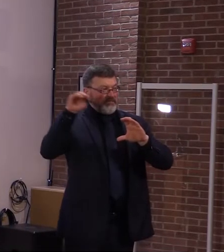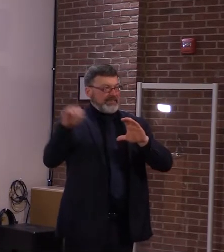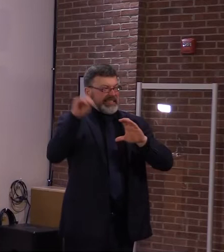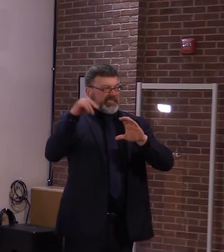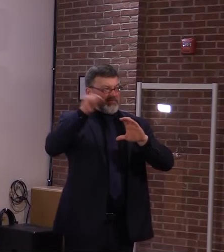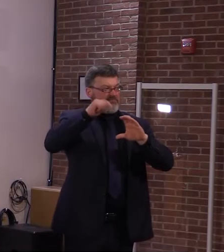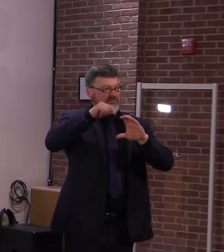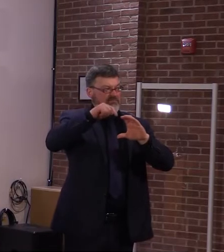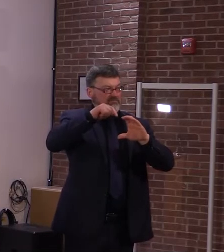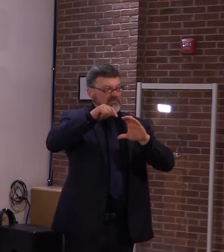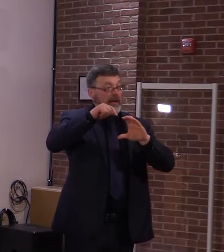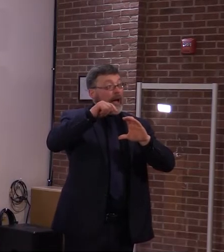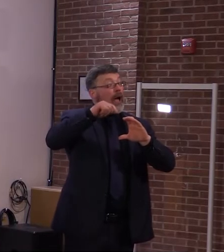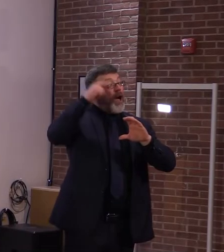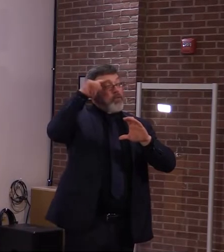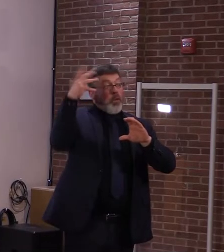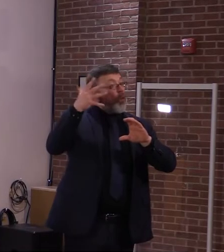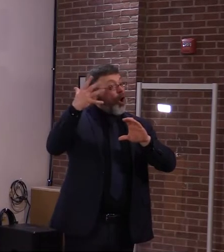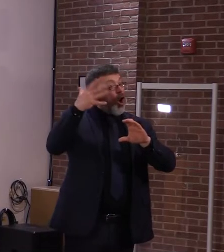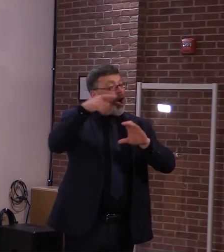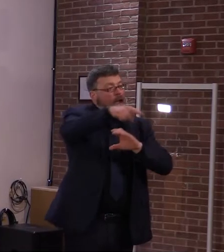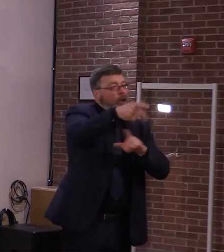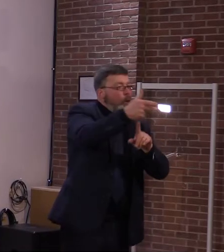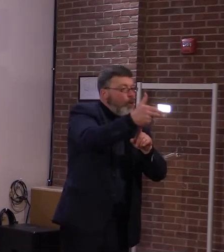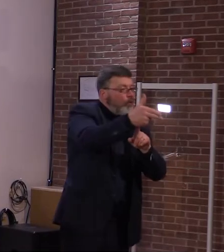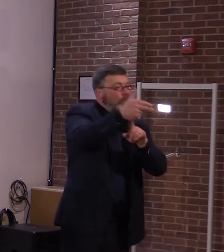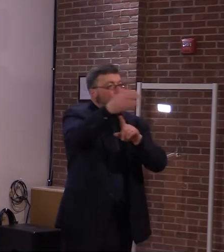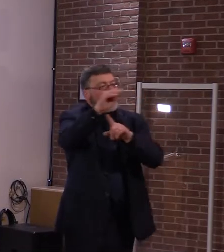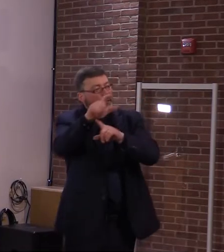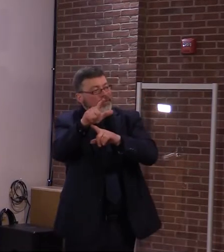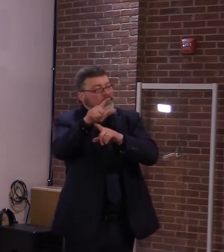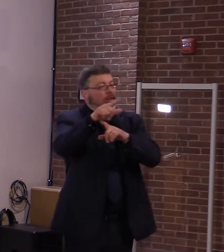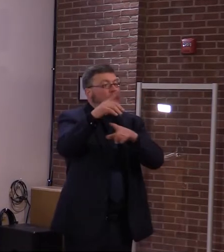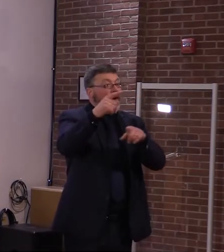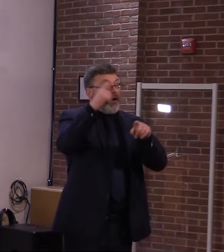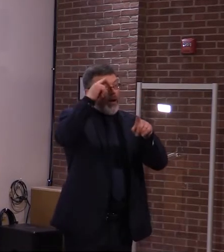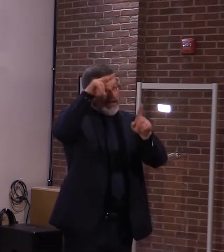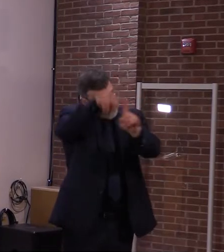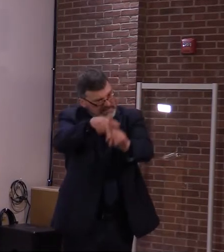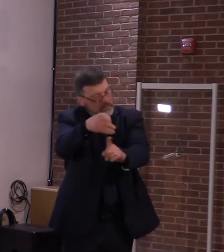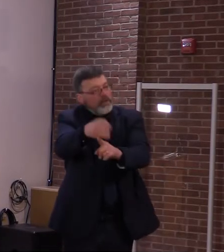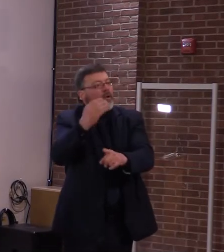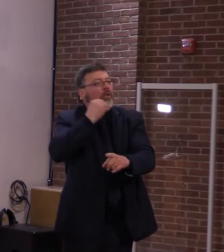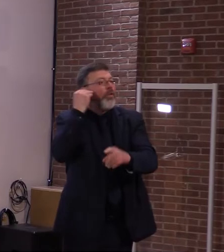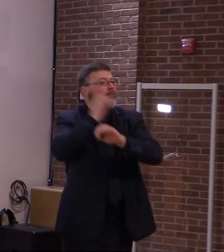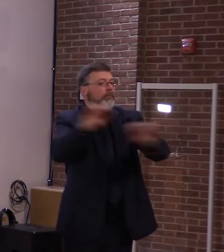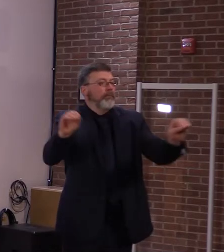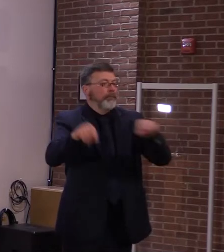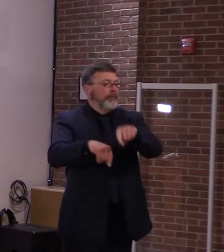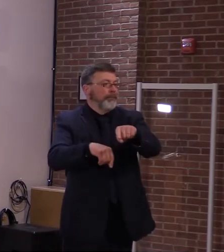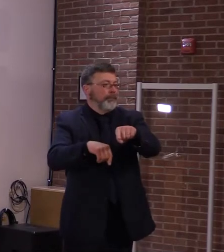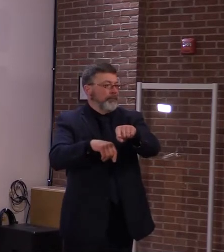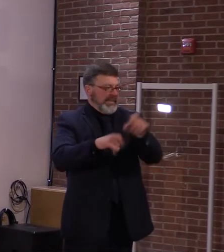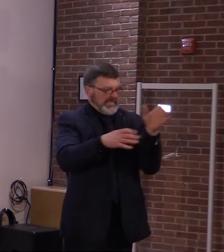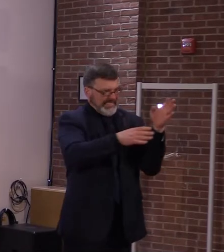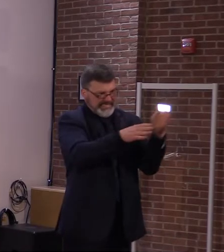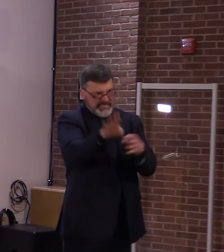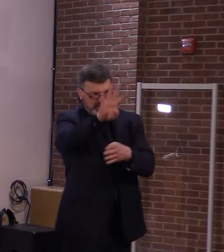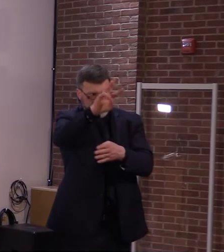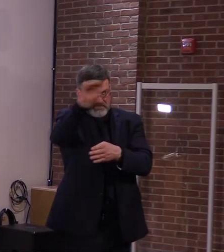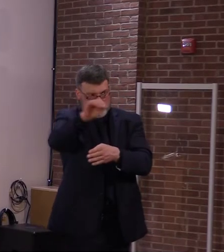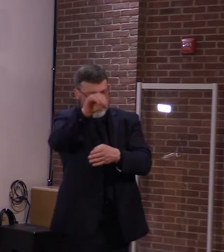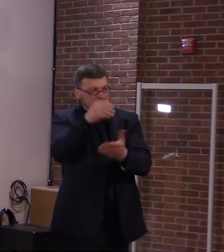continue paying rent, so to speak? And, you know, how long do you think that will carry the state, and what is